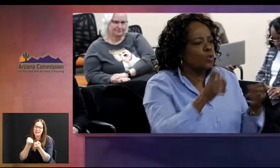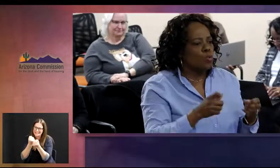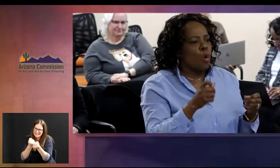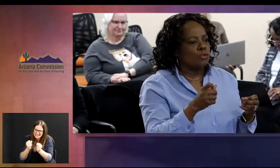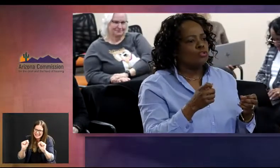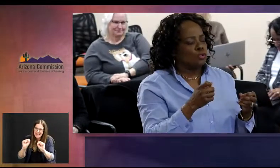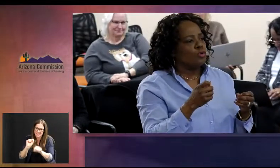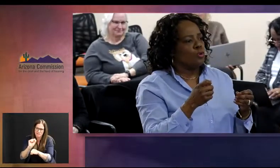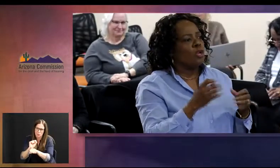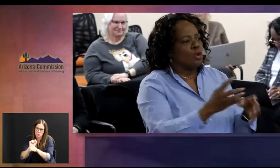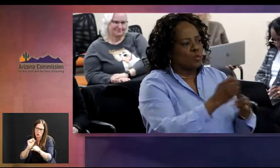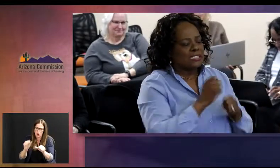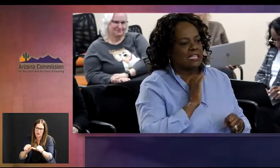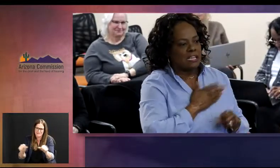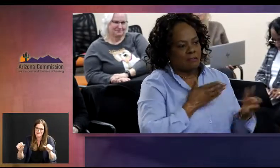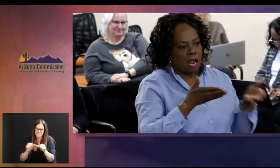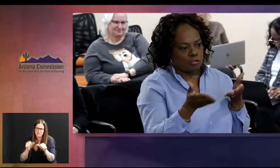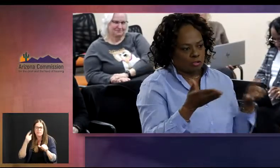for any person